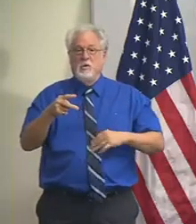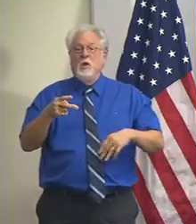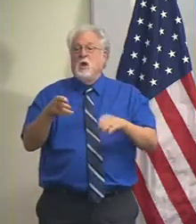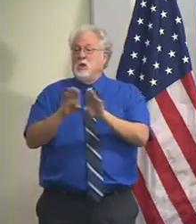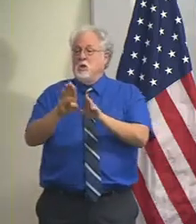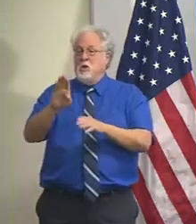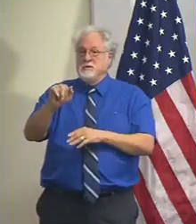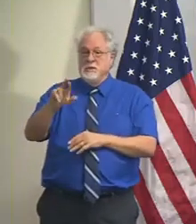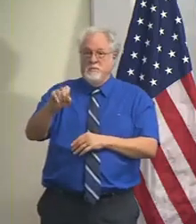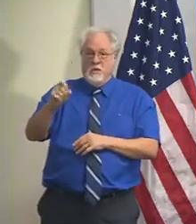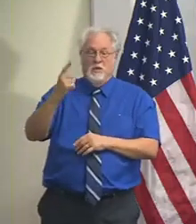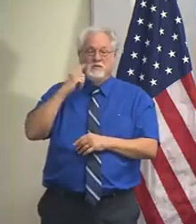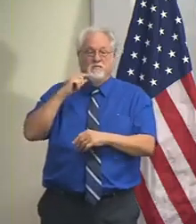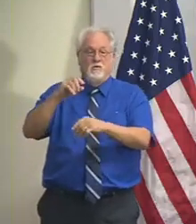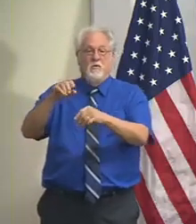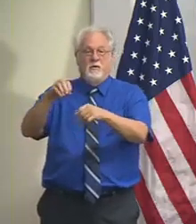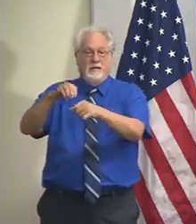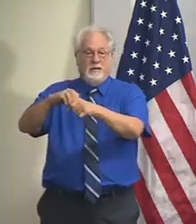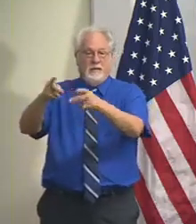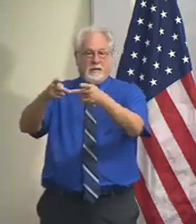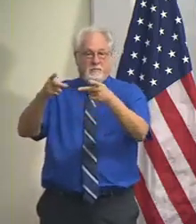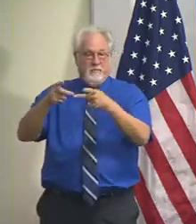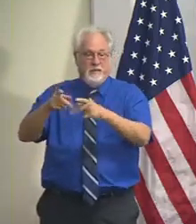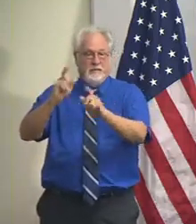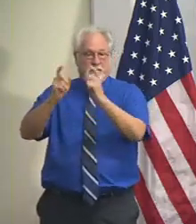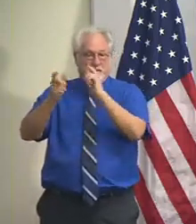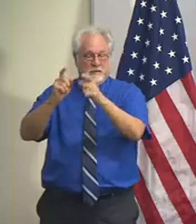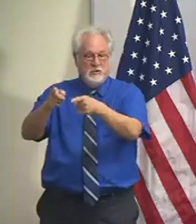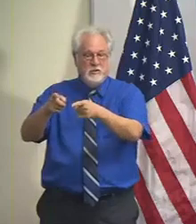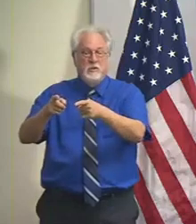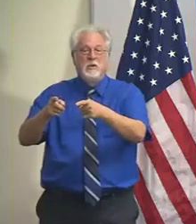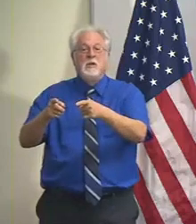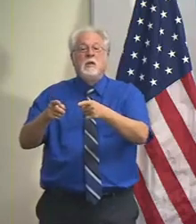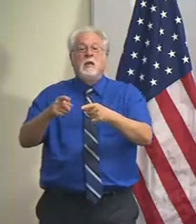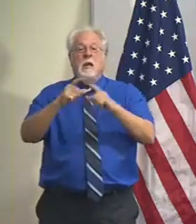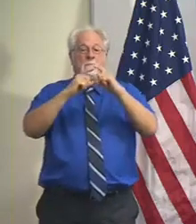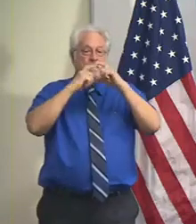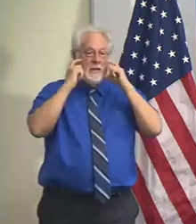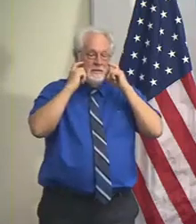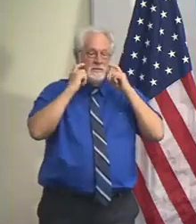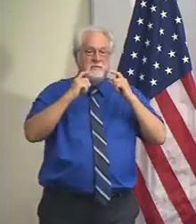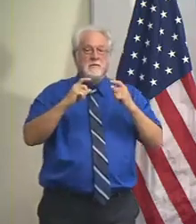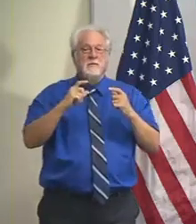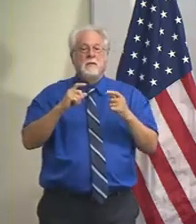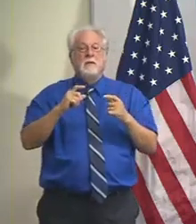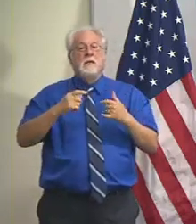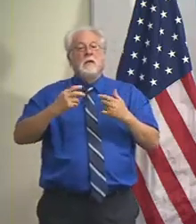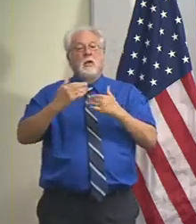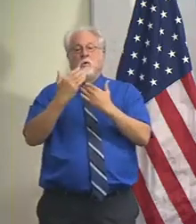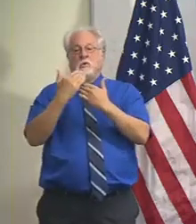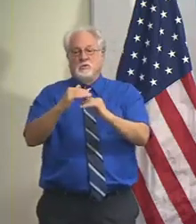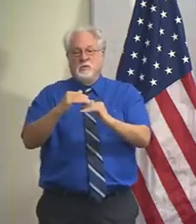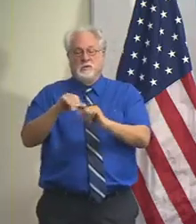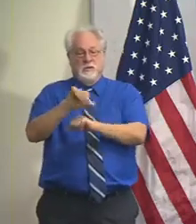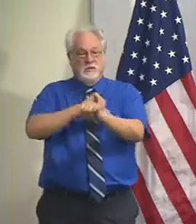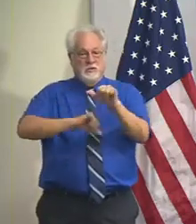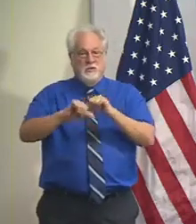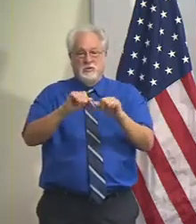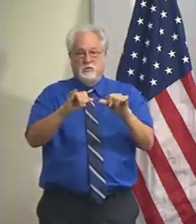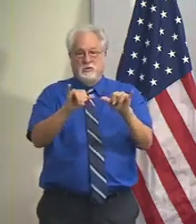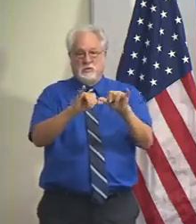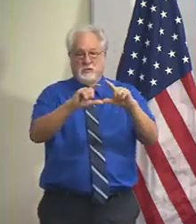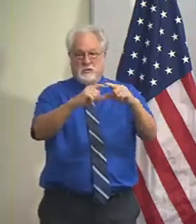bars for for on-premises consumption, the mask mandate, restricting the social gathering